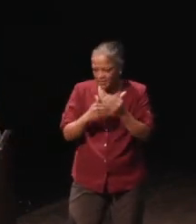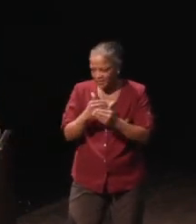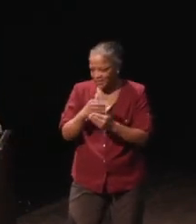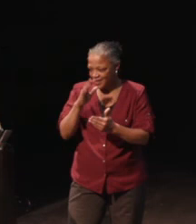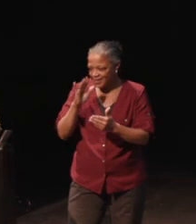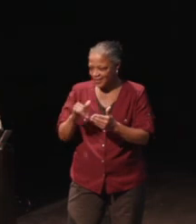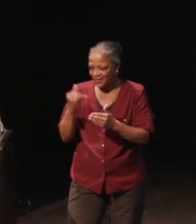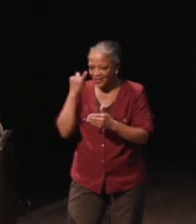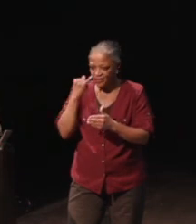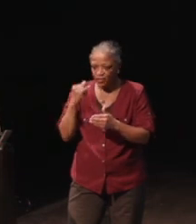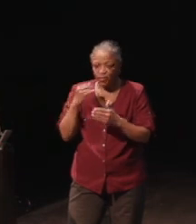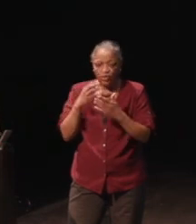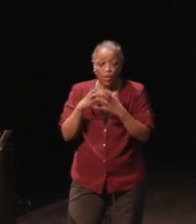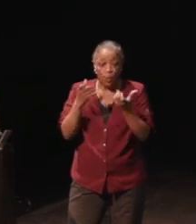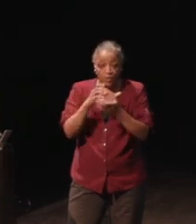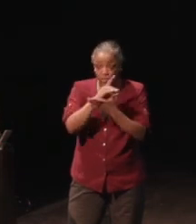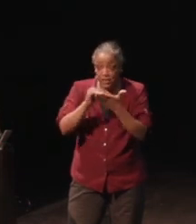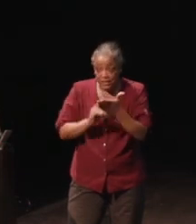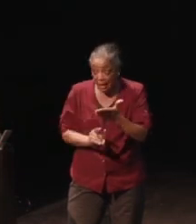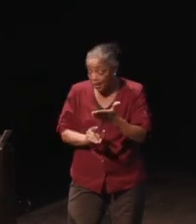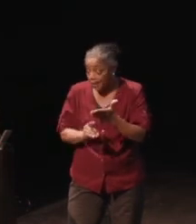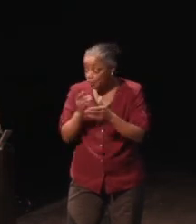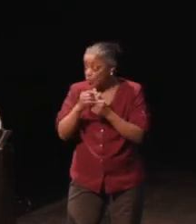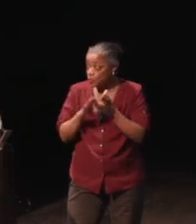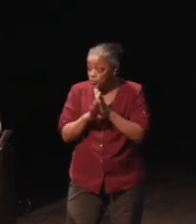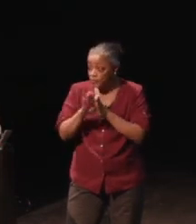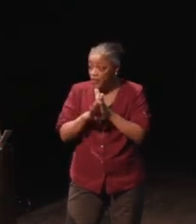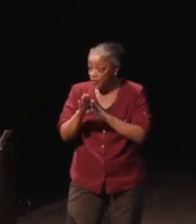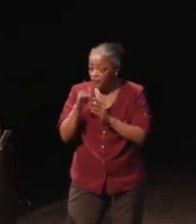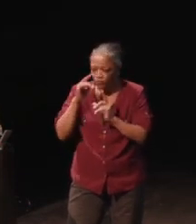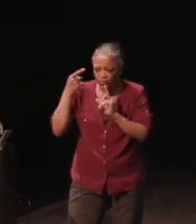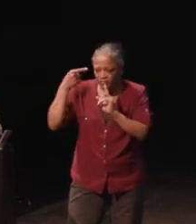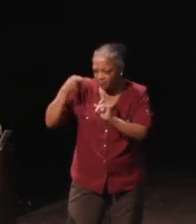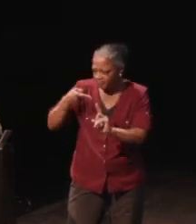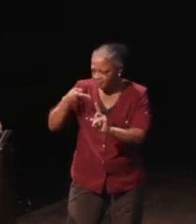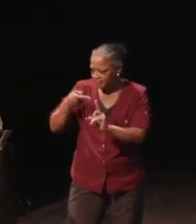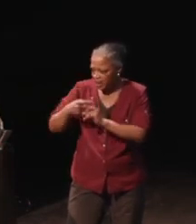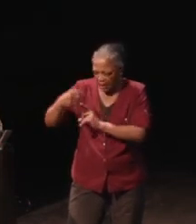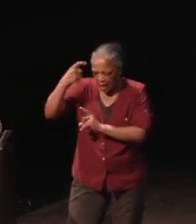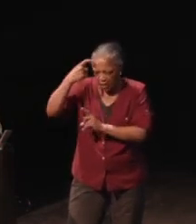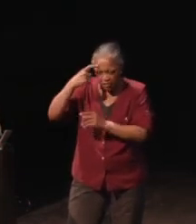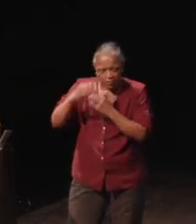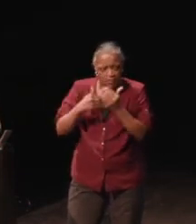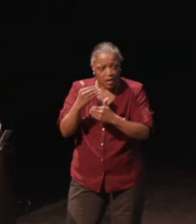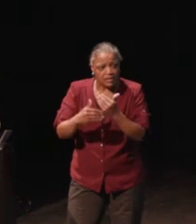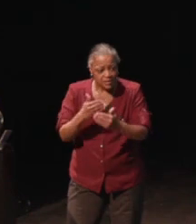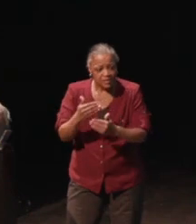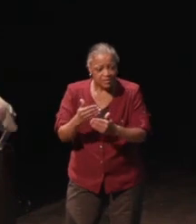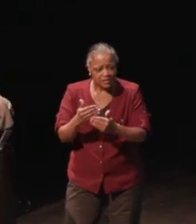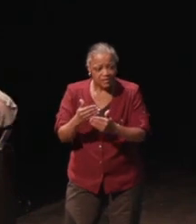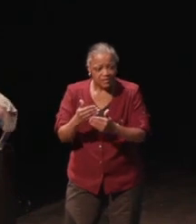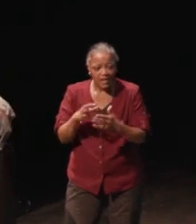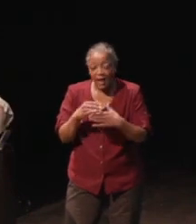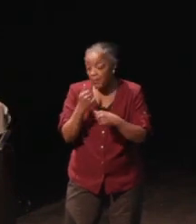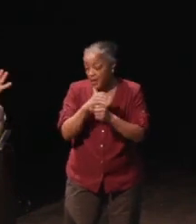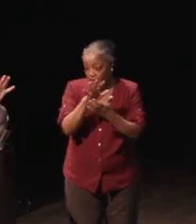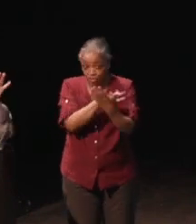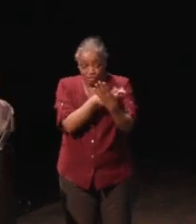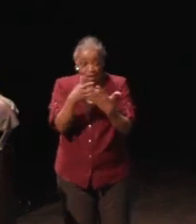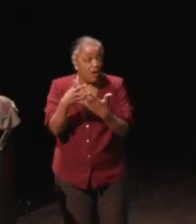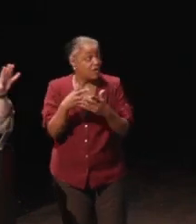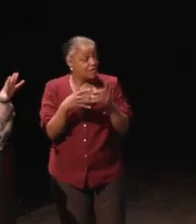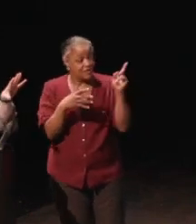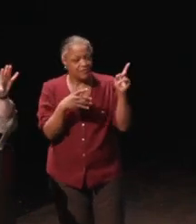good, if you're looking to design, if you're looking to develop for specific cognitive processes. And so I made a chart out